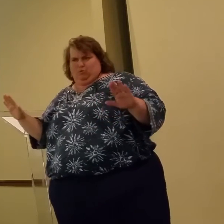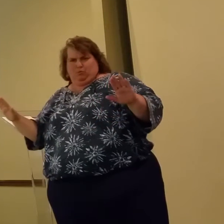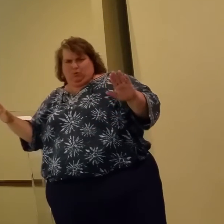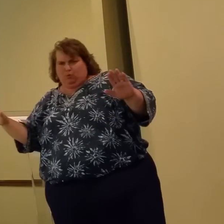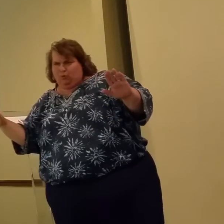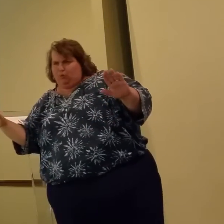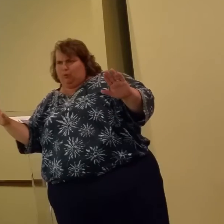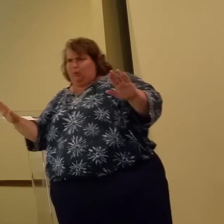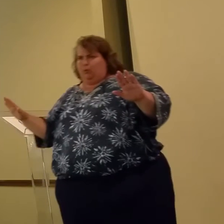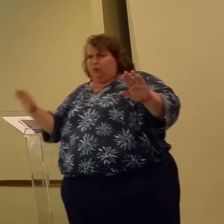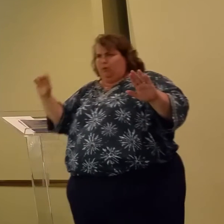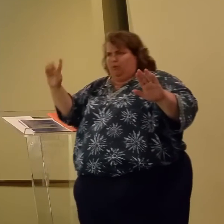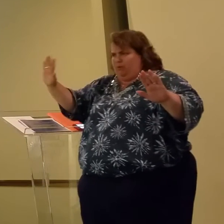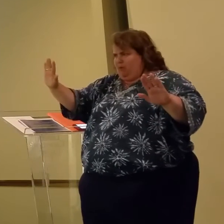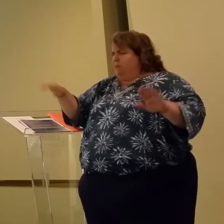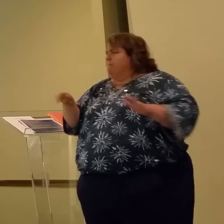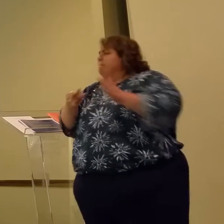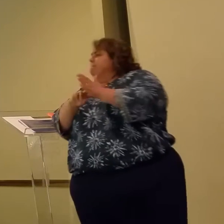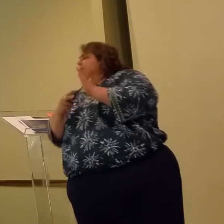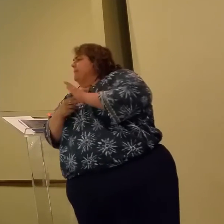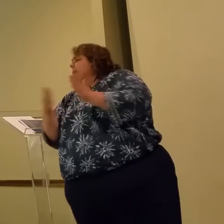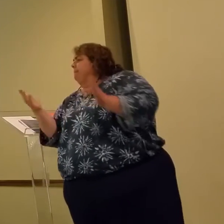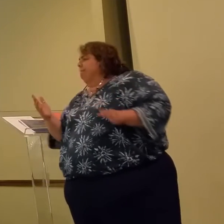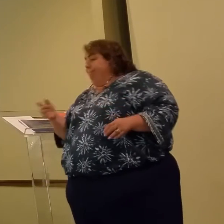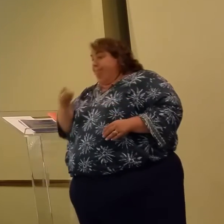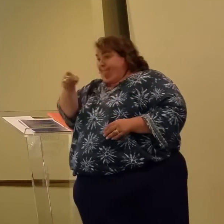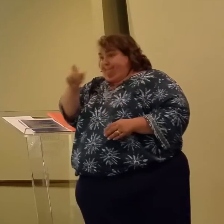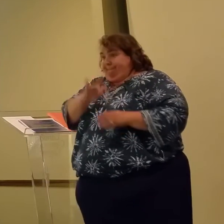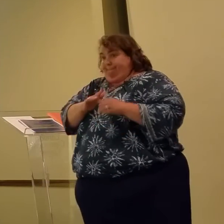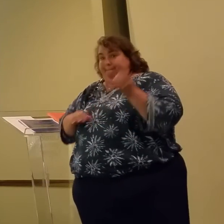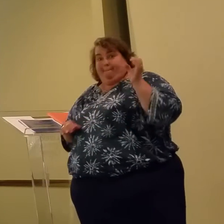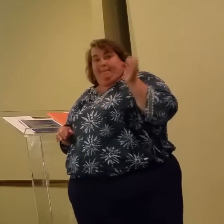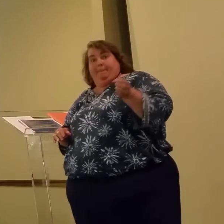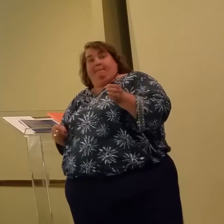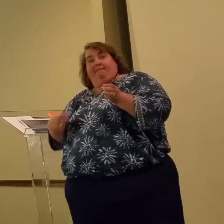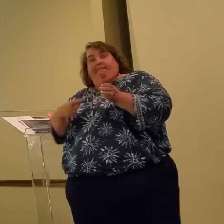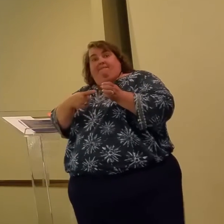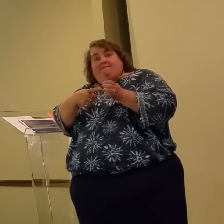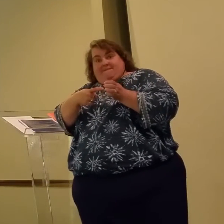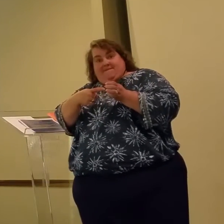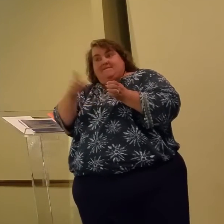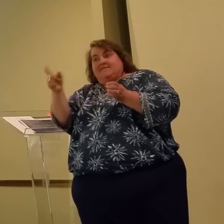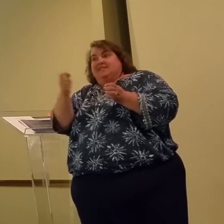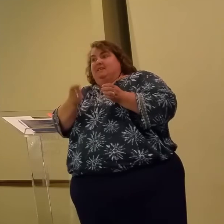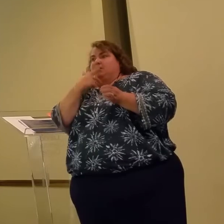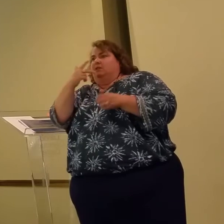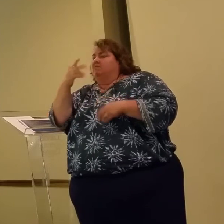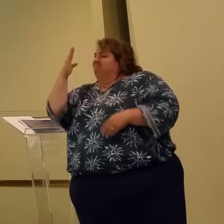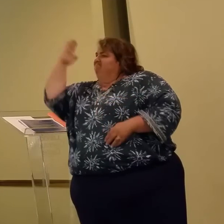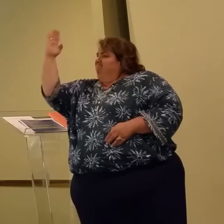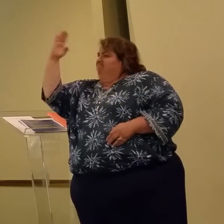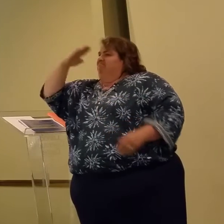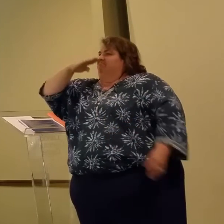and you're like, whoa, okay. Let's back up. Now, here it is in ASL. You take these